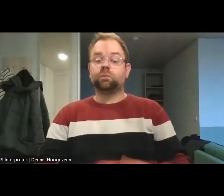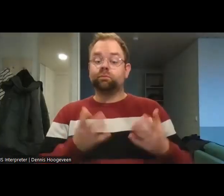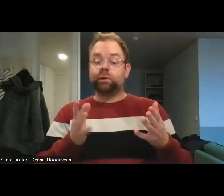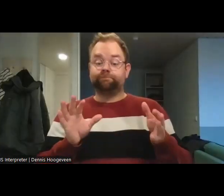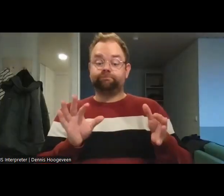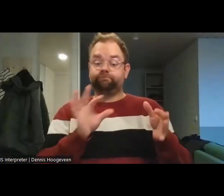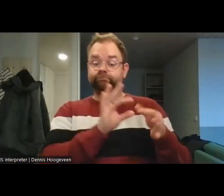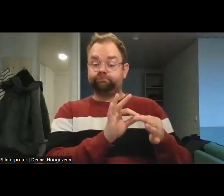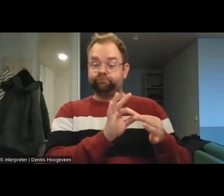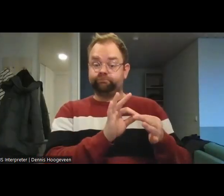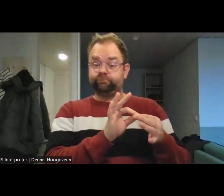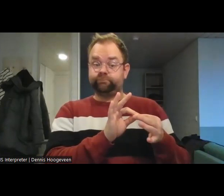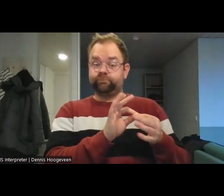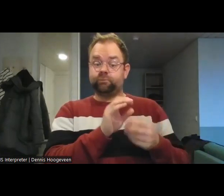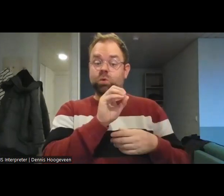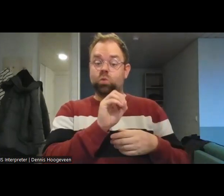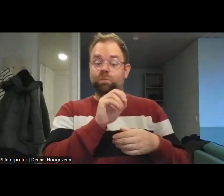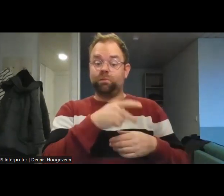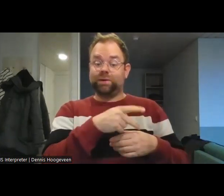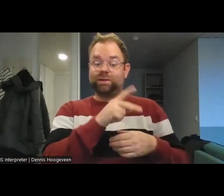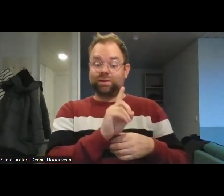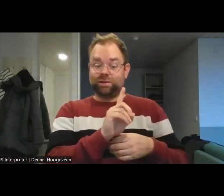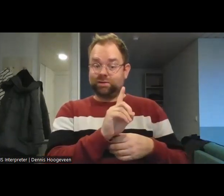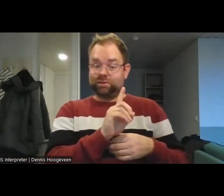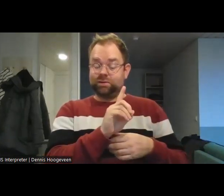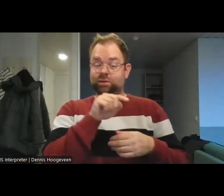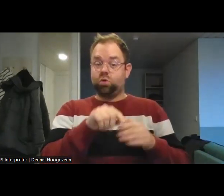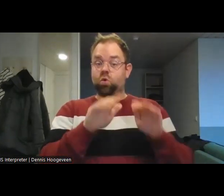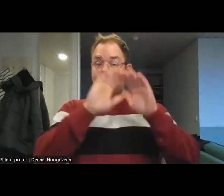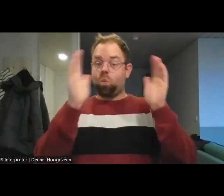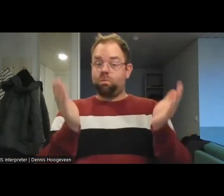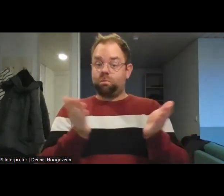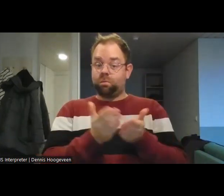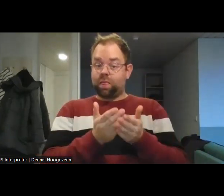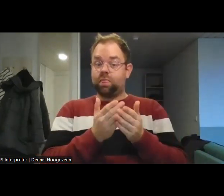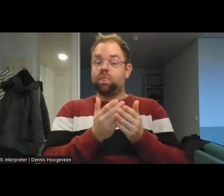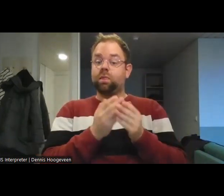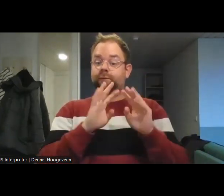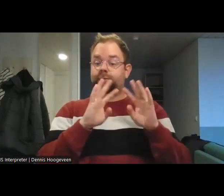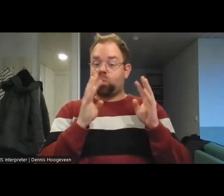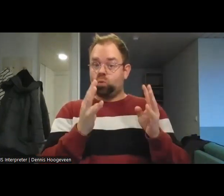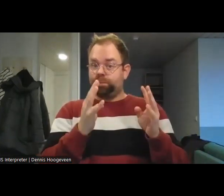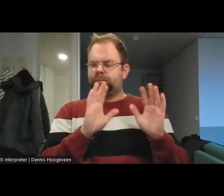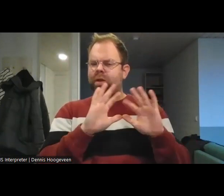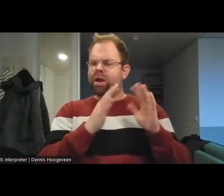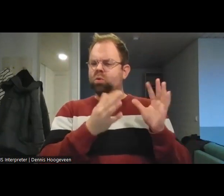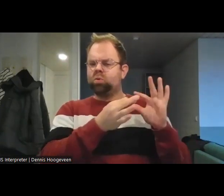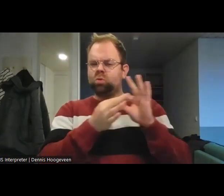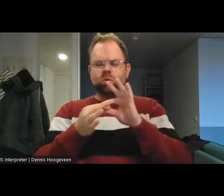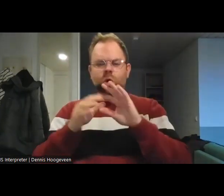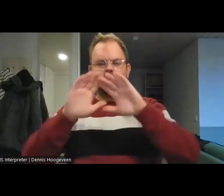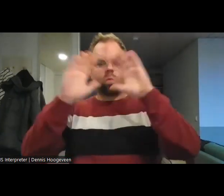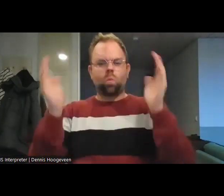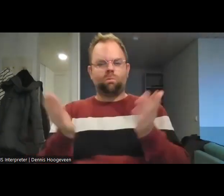aspect of climate change remains also a vital area. And I actually heard of some progresses being made